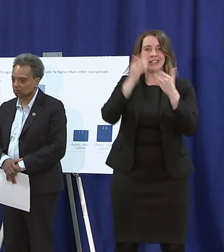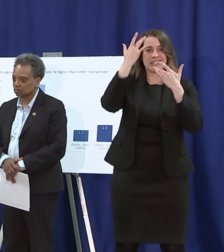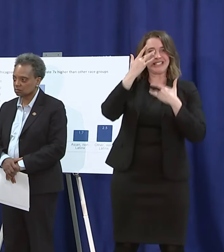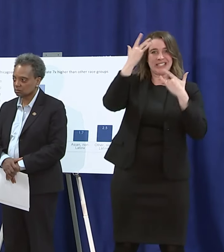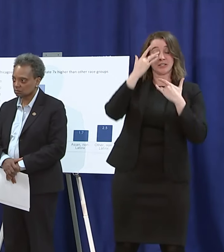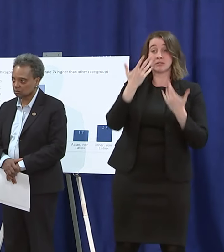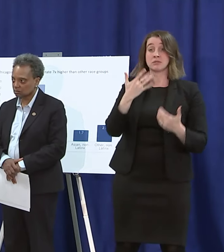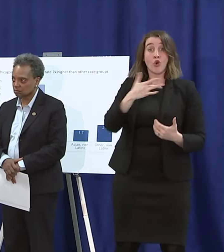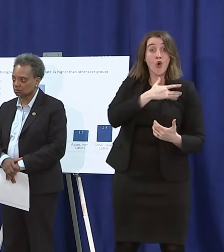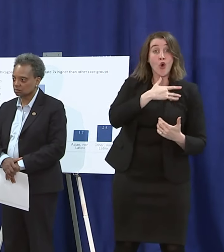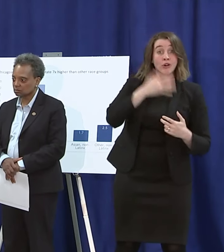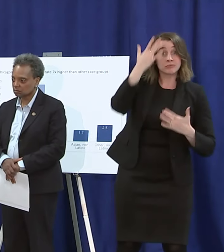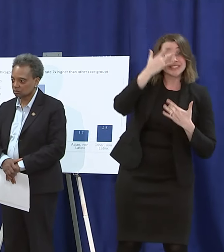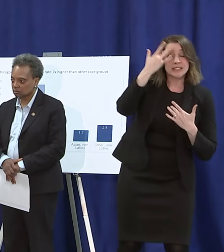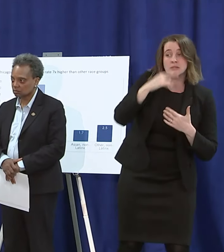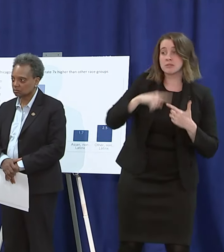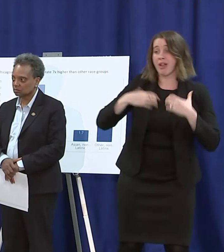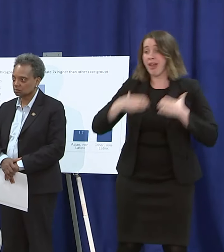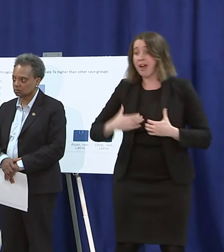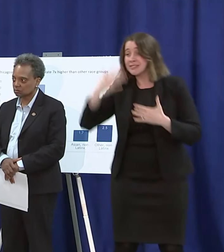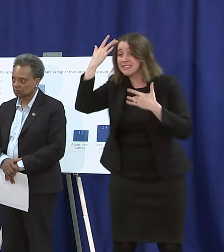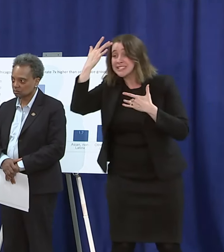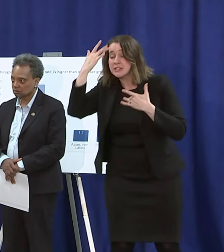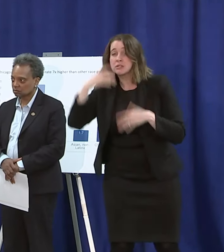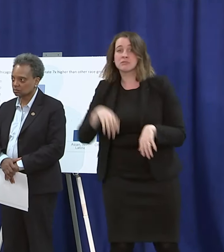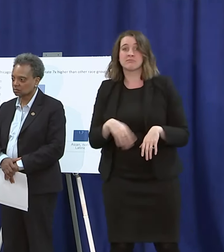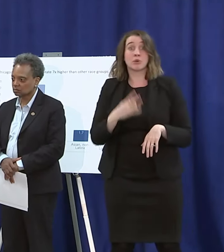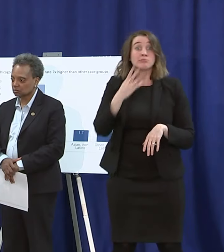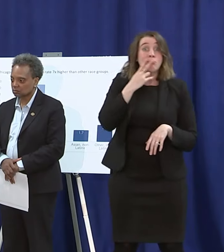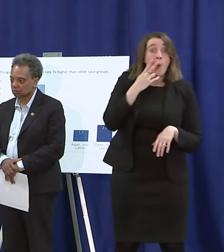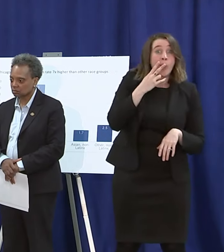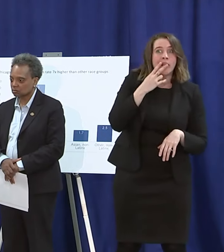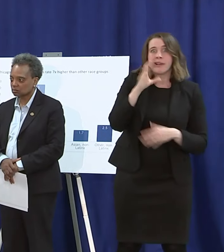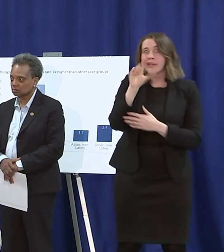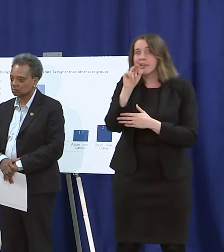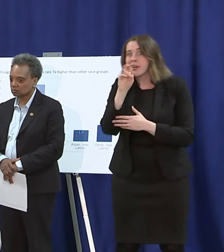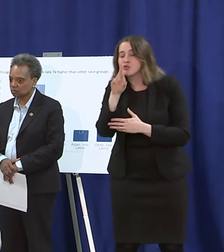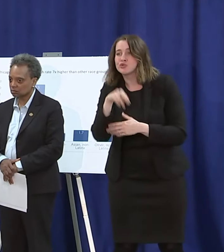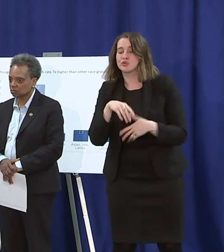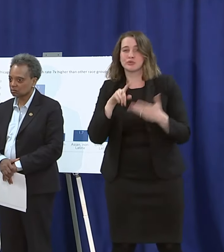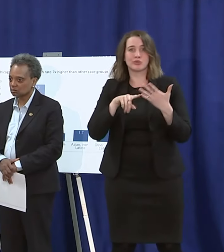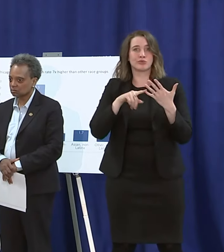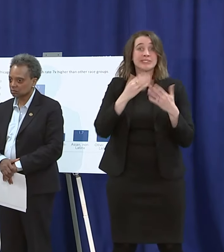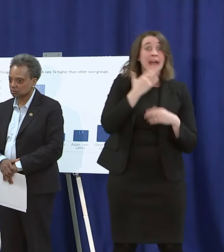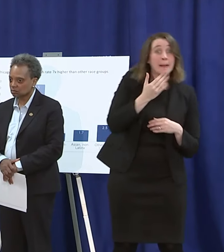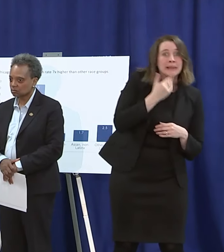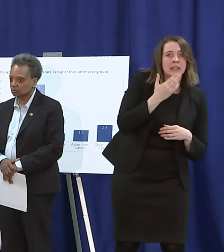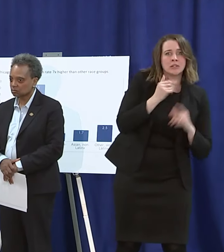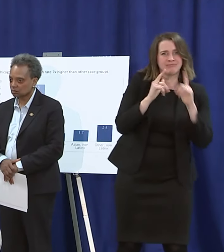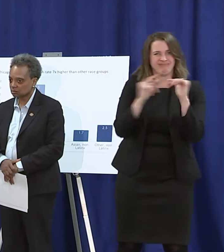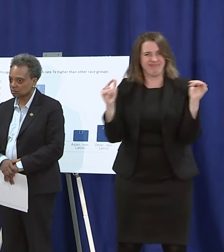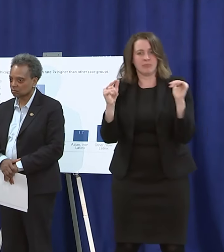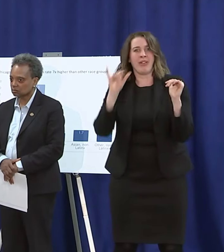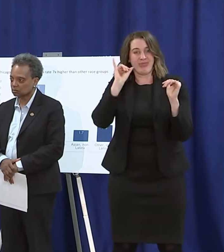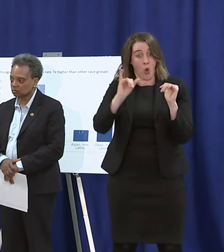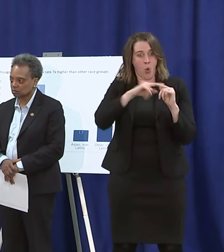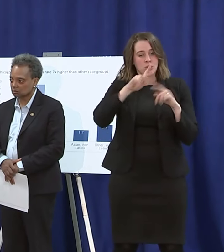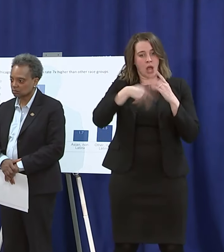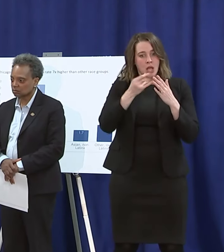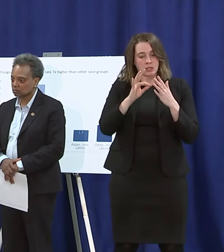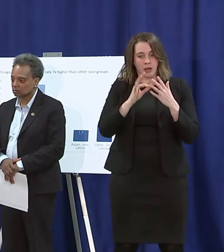disease, lung disease, smoking-related illnesses, diabetes. These are the very